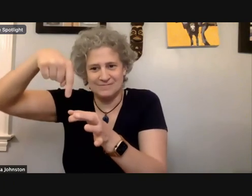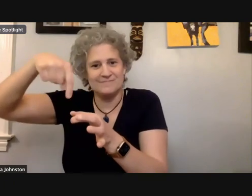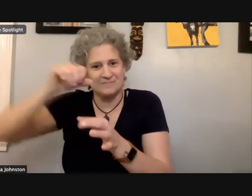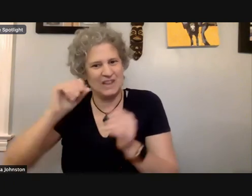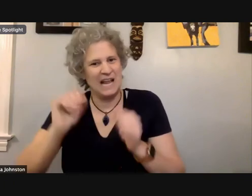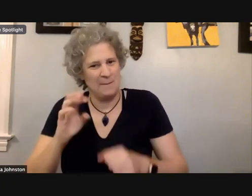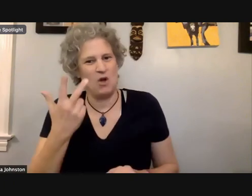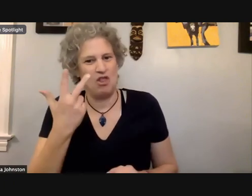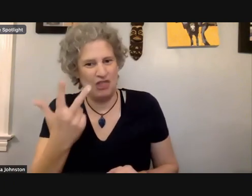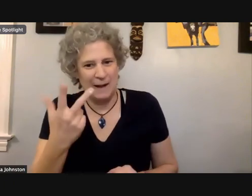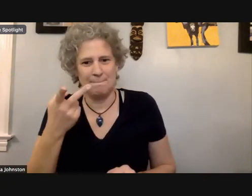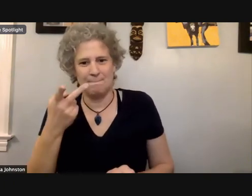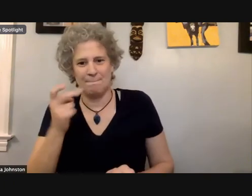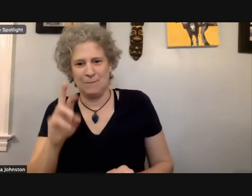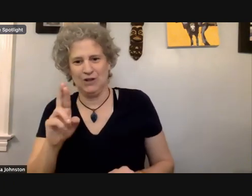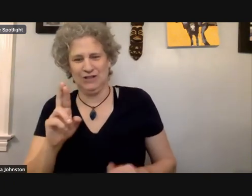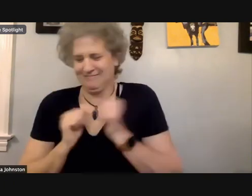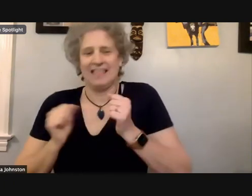possibly have 3.